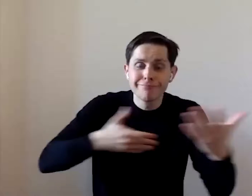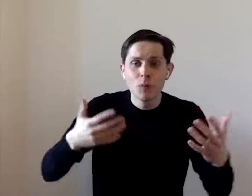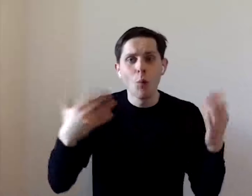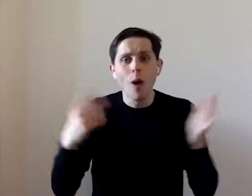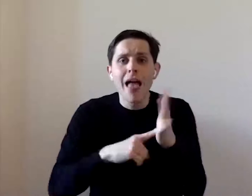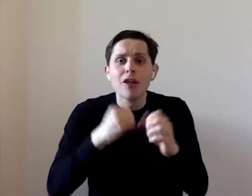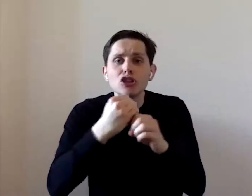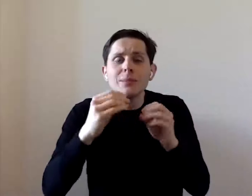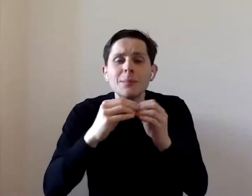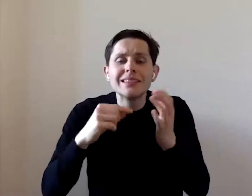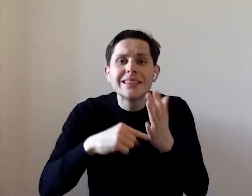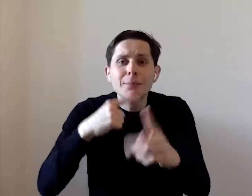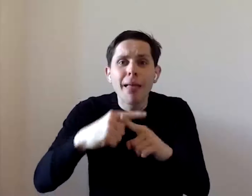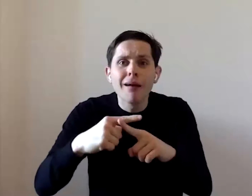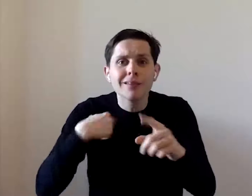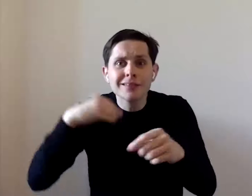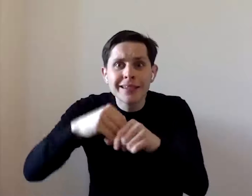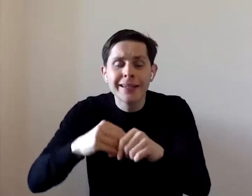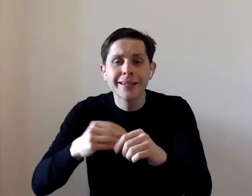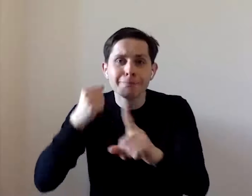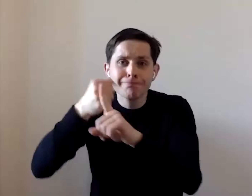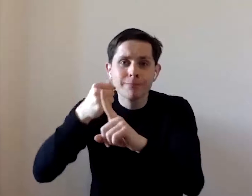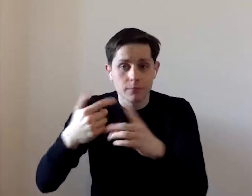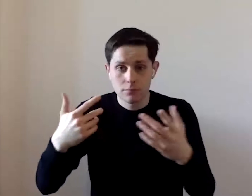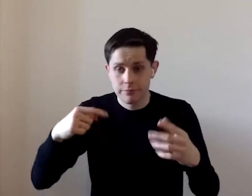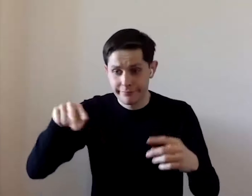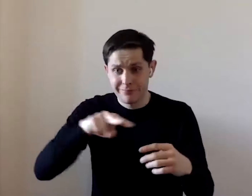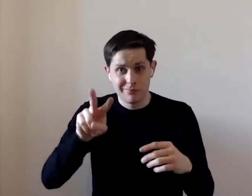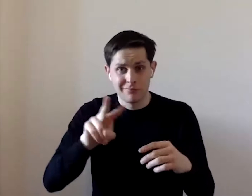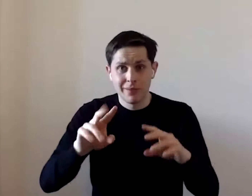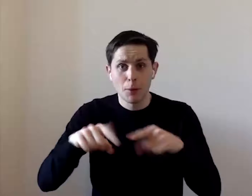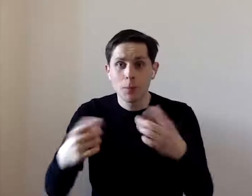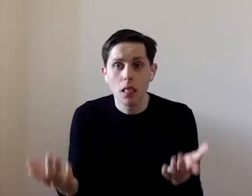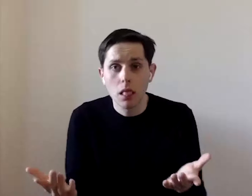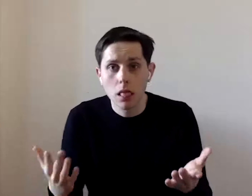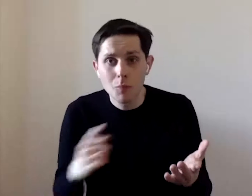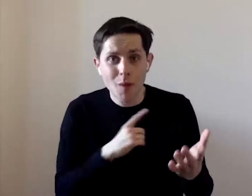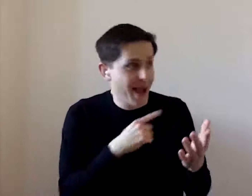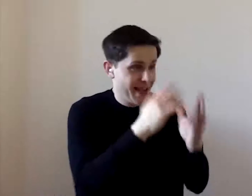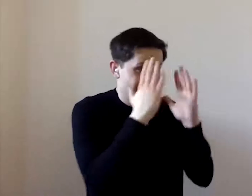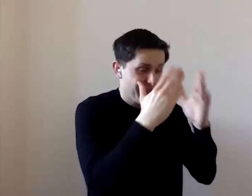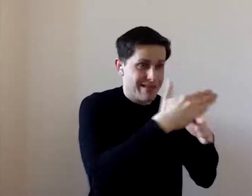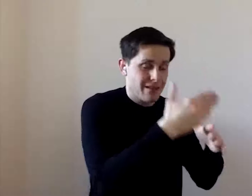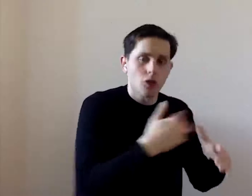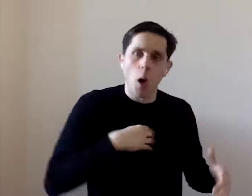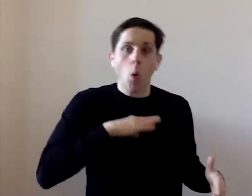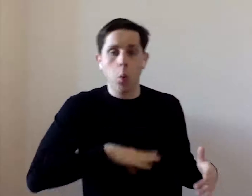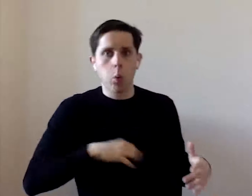mean, you know, I certainly wouldn't have time to take part in discussions like this, or, you know, what I do with architecture LGBT. So I think that